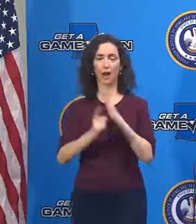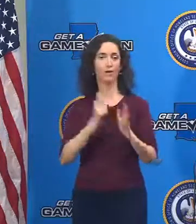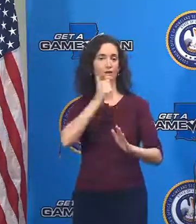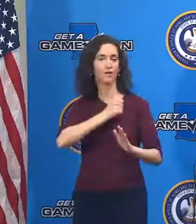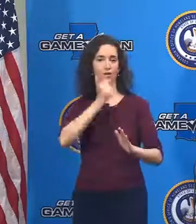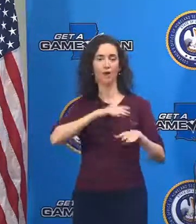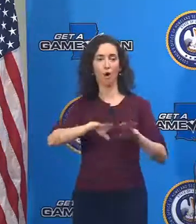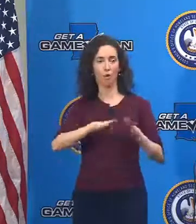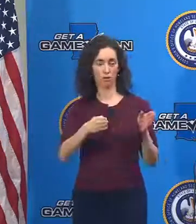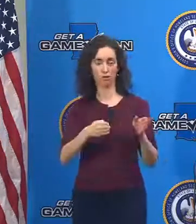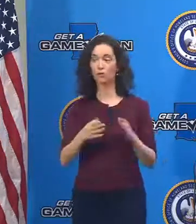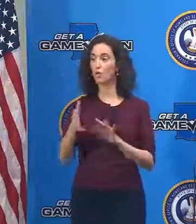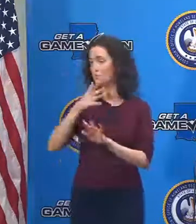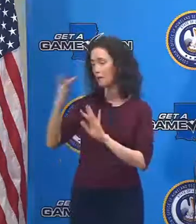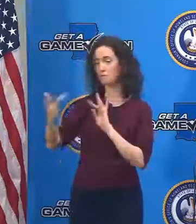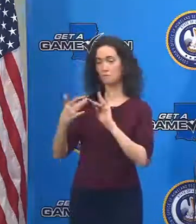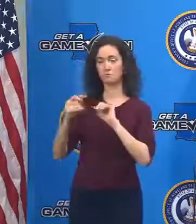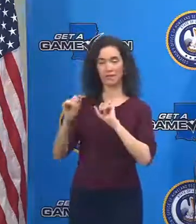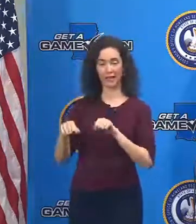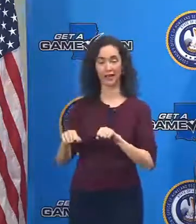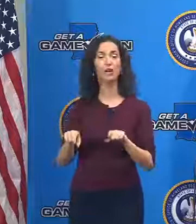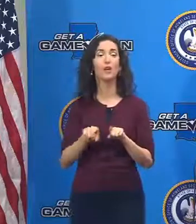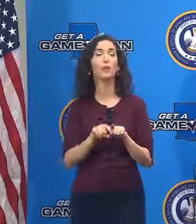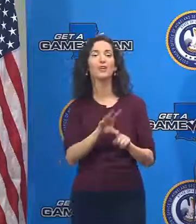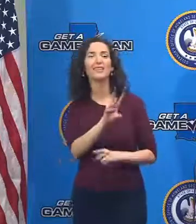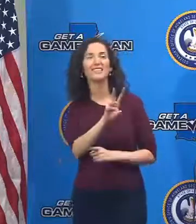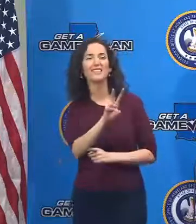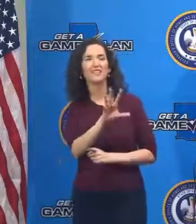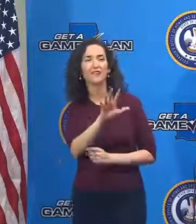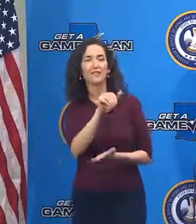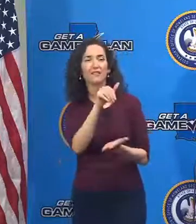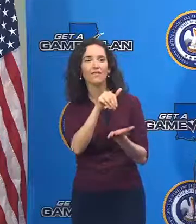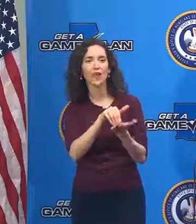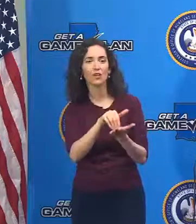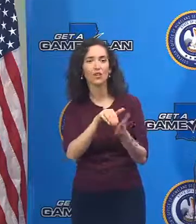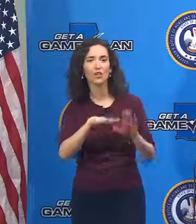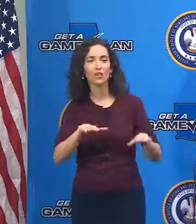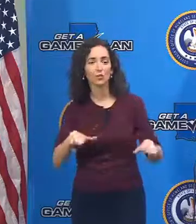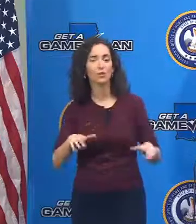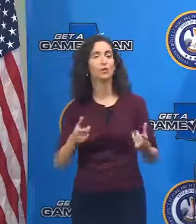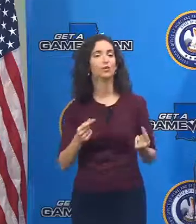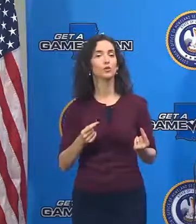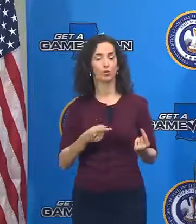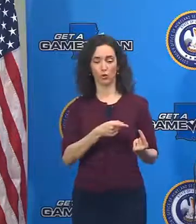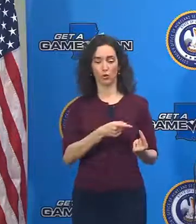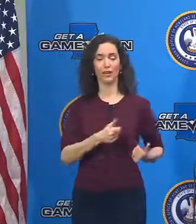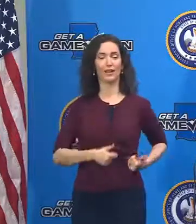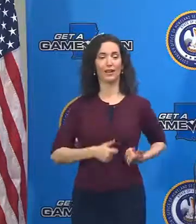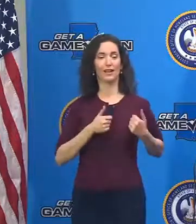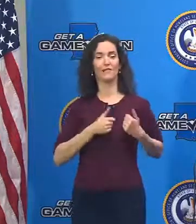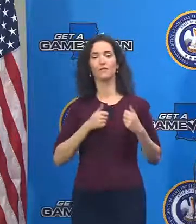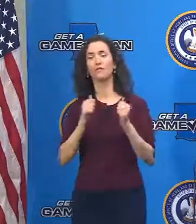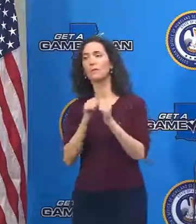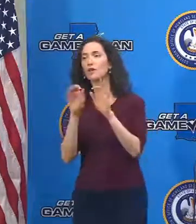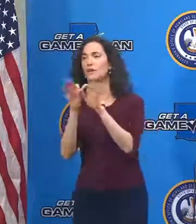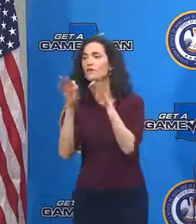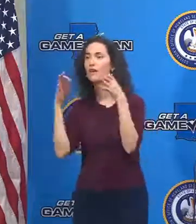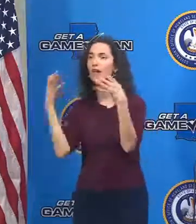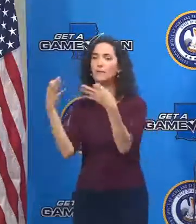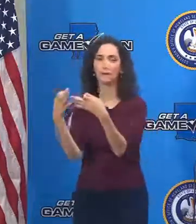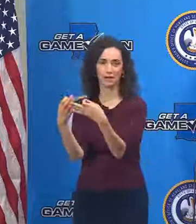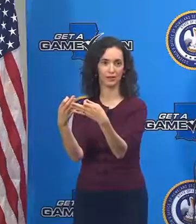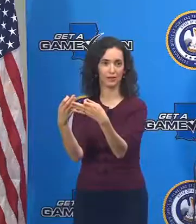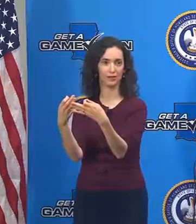also have 65,000 children in the state that live with family members or fictive kin, and